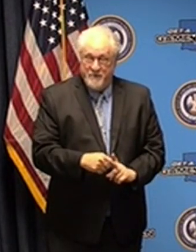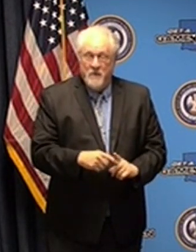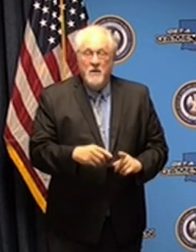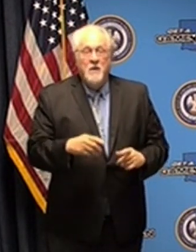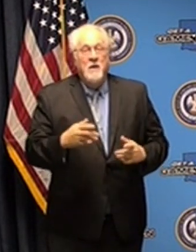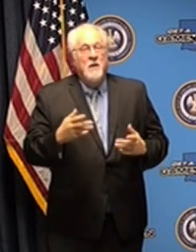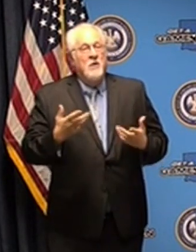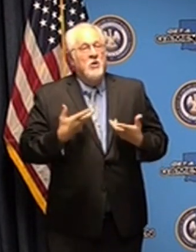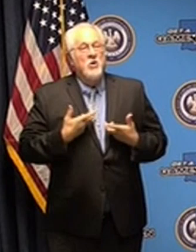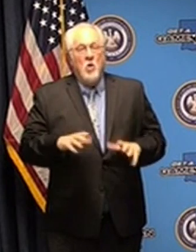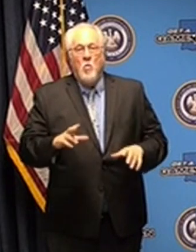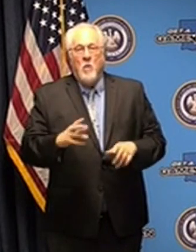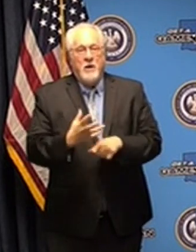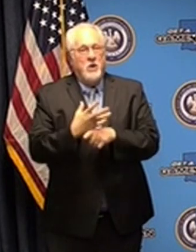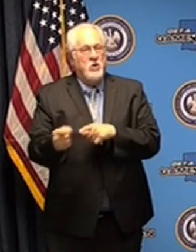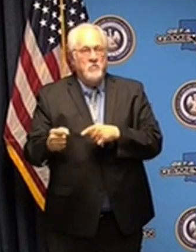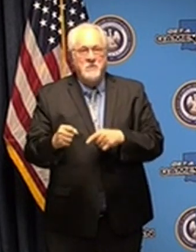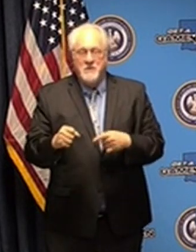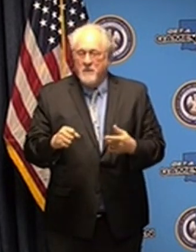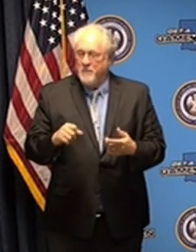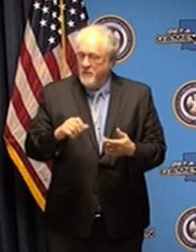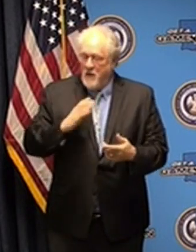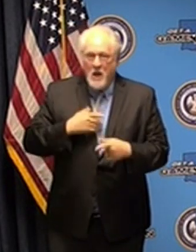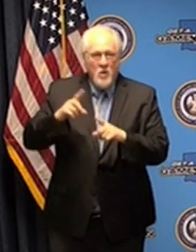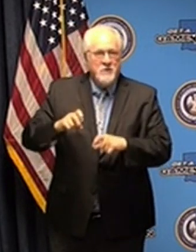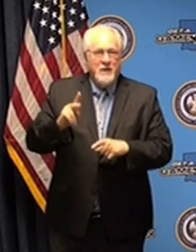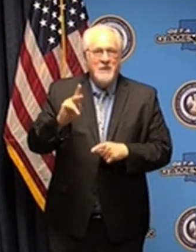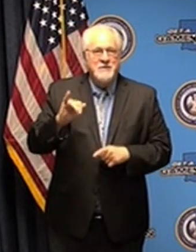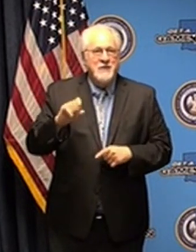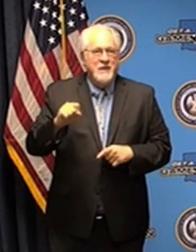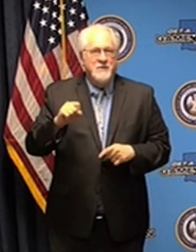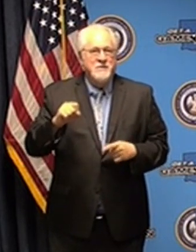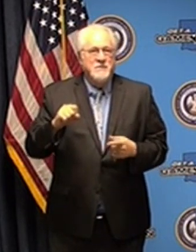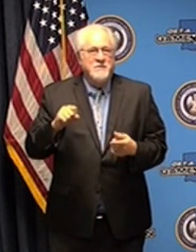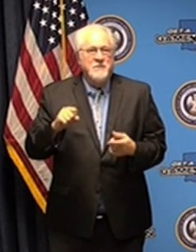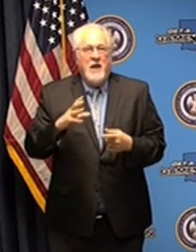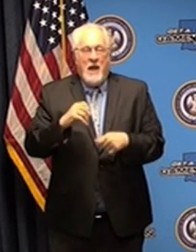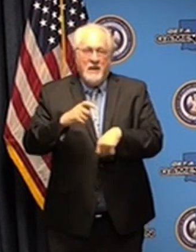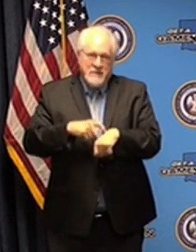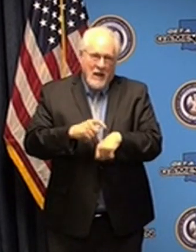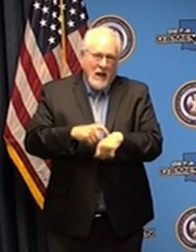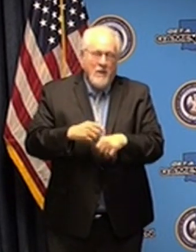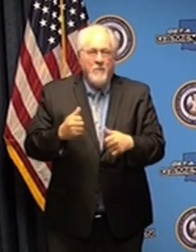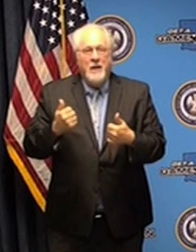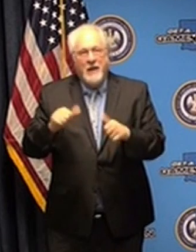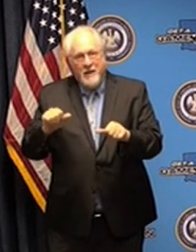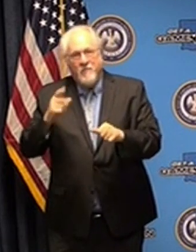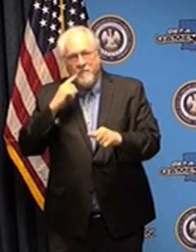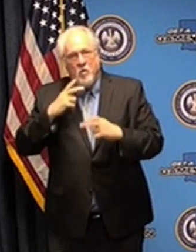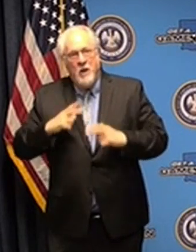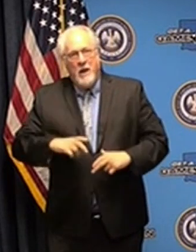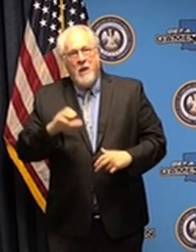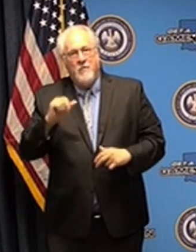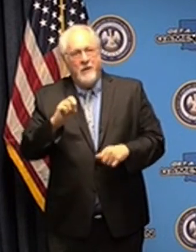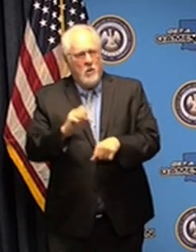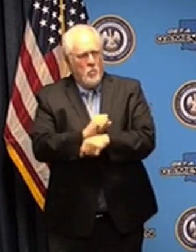So we don't want to use up scarce resource like our test kit capacity and the time and effort of our healthcare